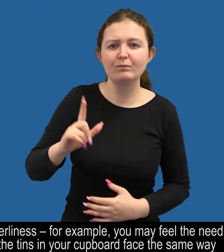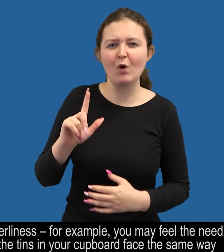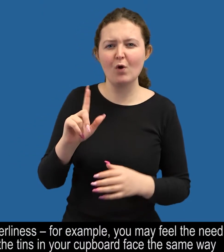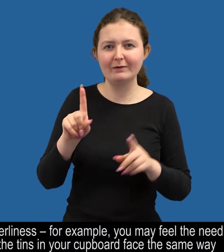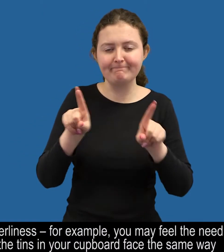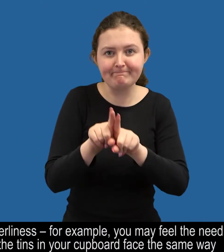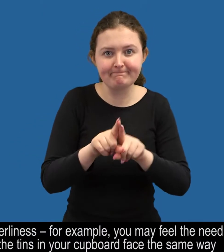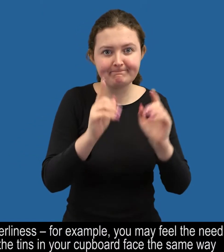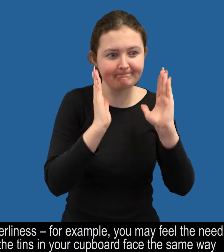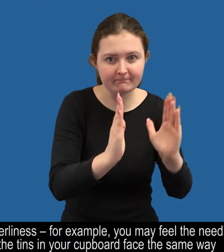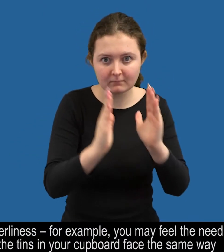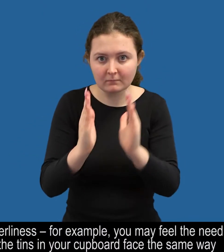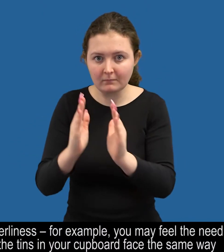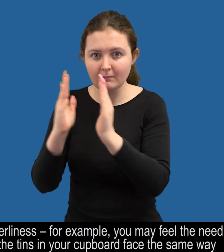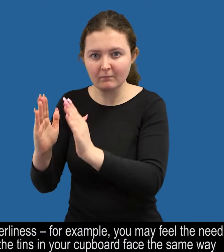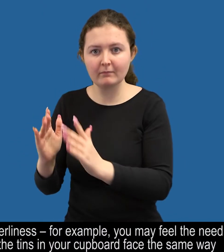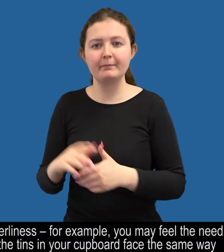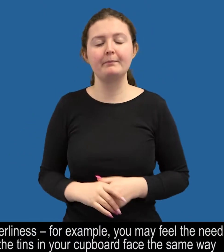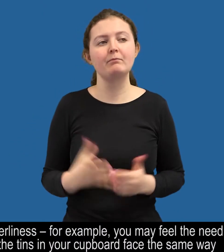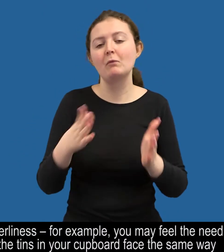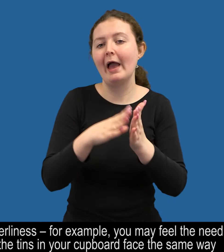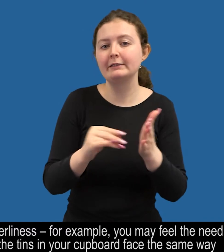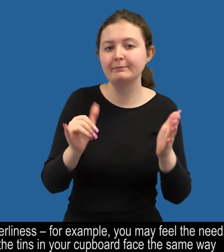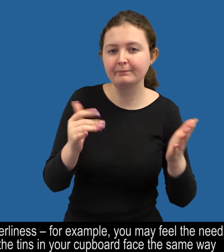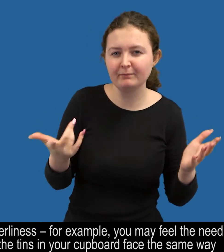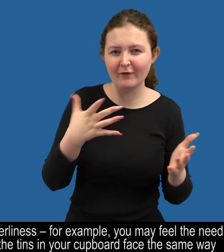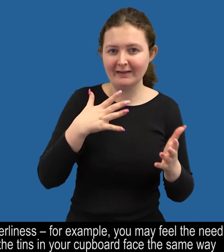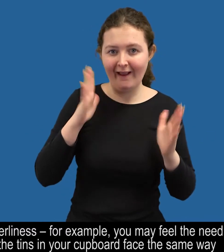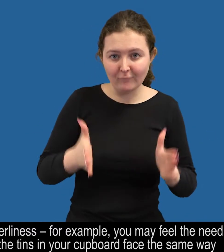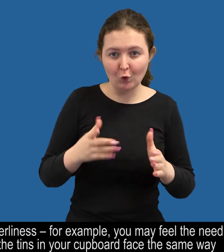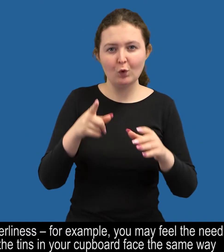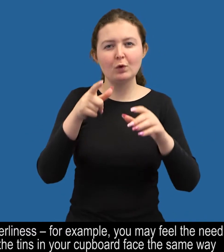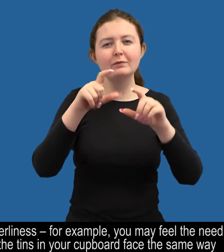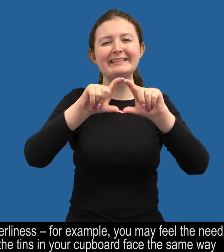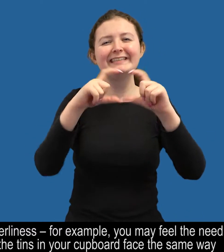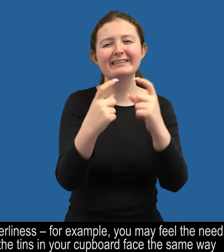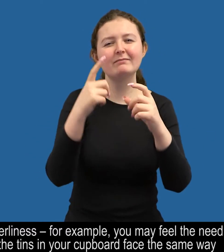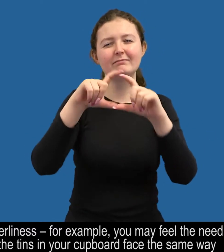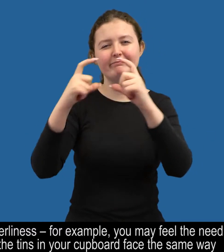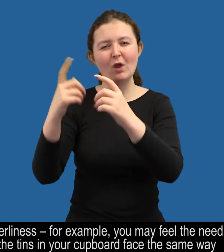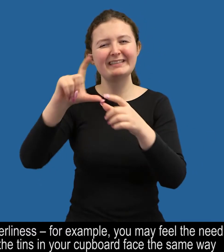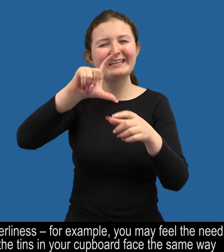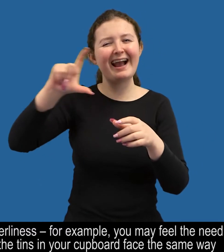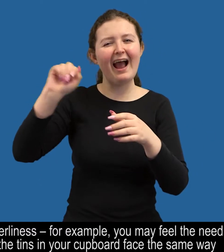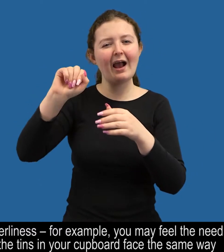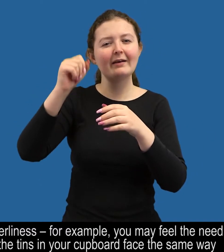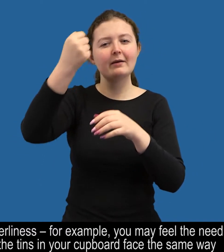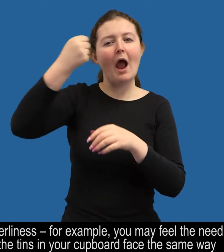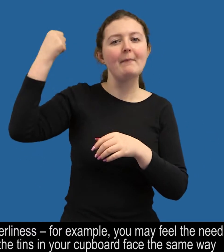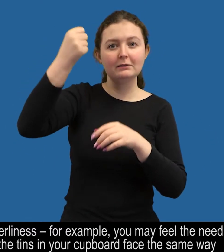A need for symmetry or orderliness. For example, you may feel the need to ensure all the labels on the tins in your cupboard face the